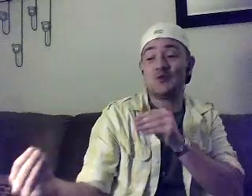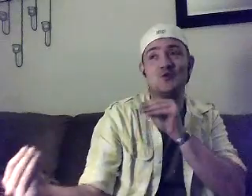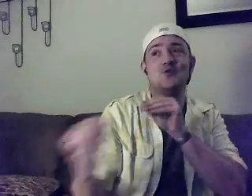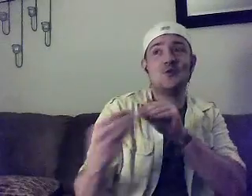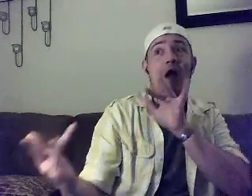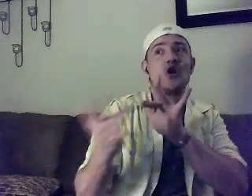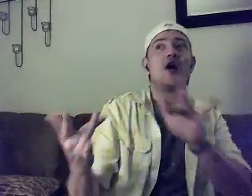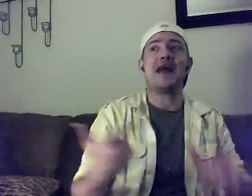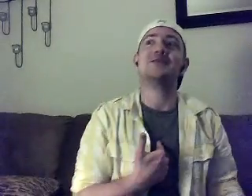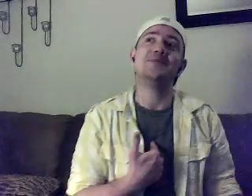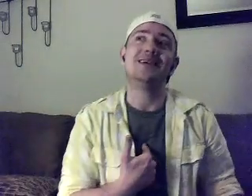call me, maybe